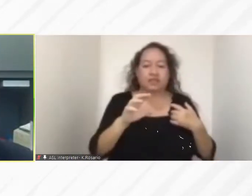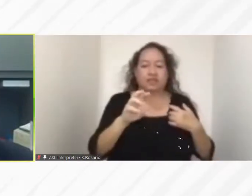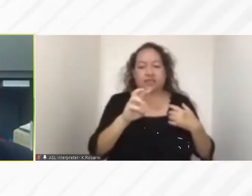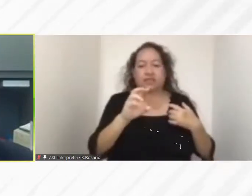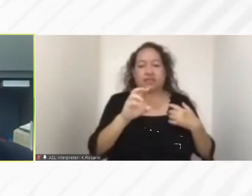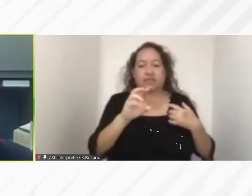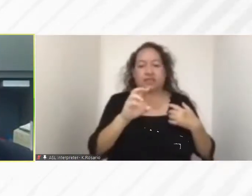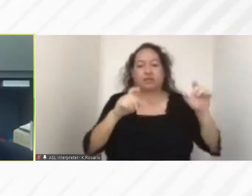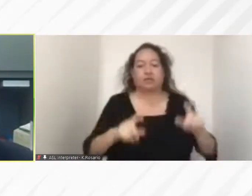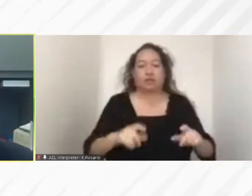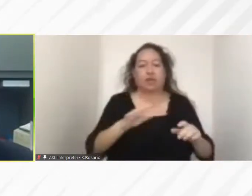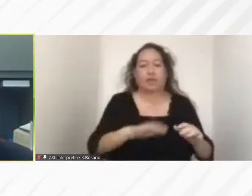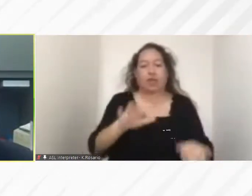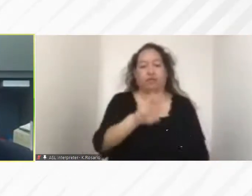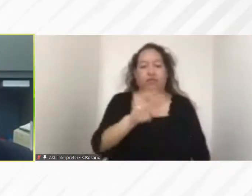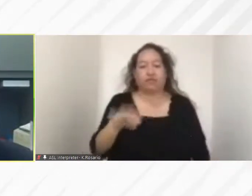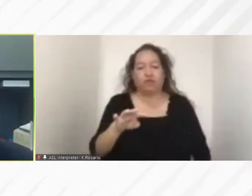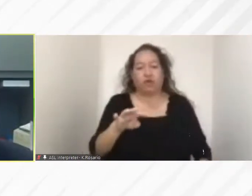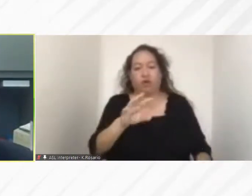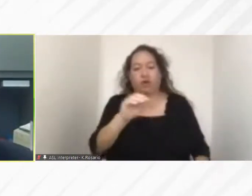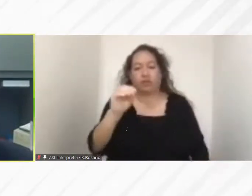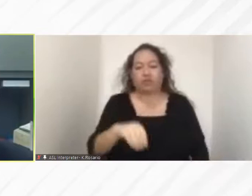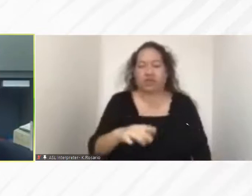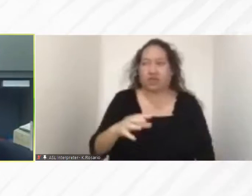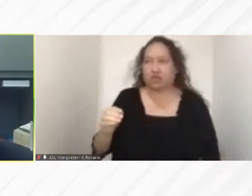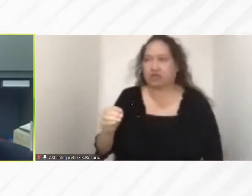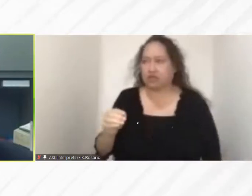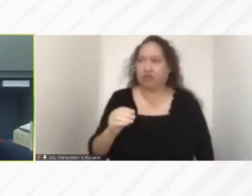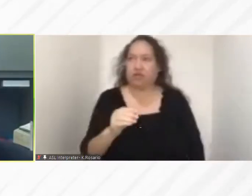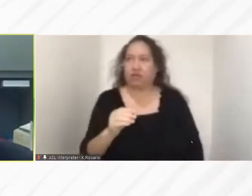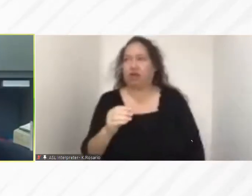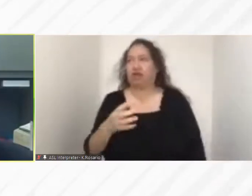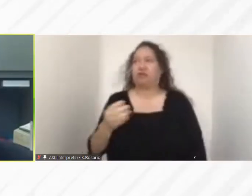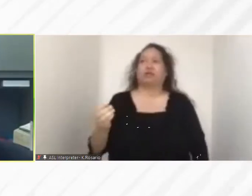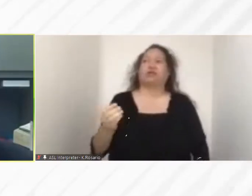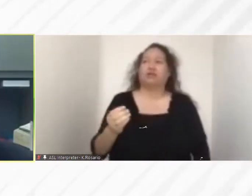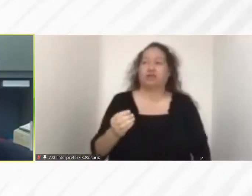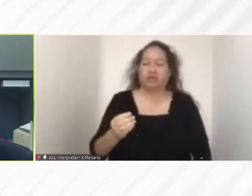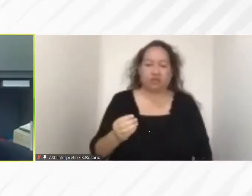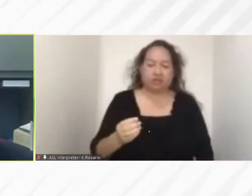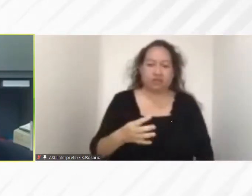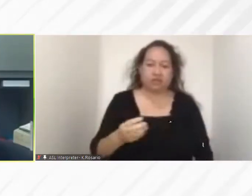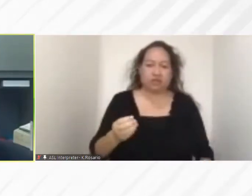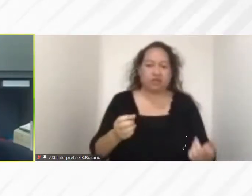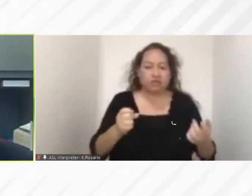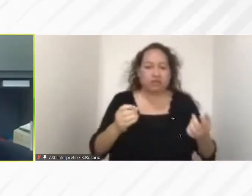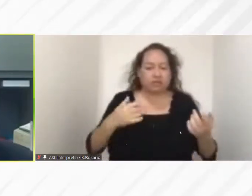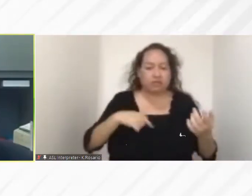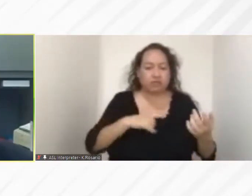approximately 44% of our community has been tested. Using the 65,059 as a